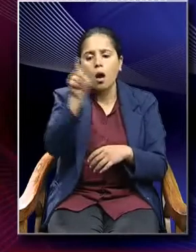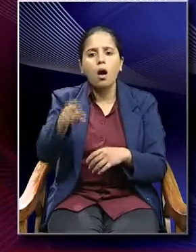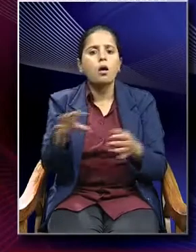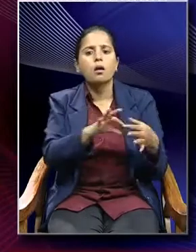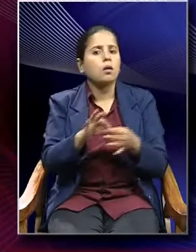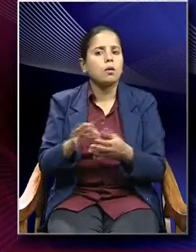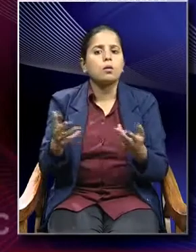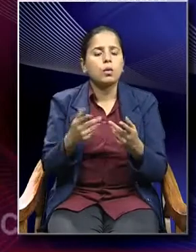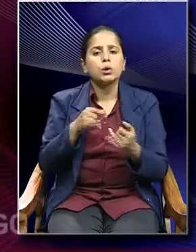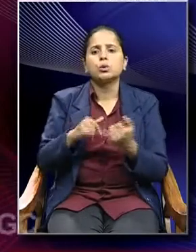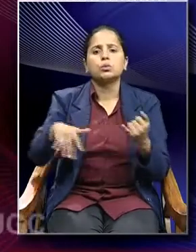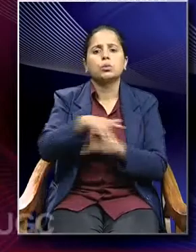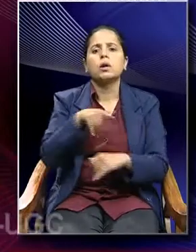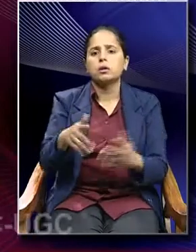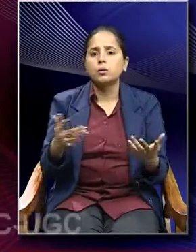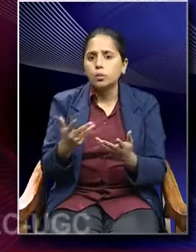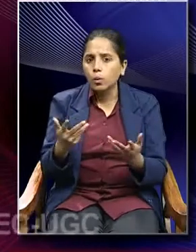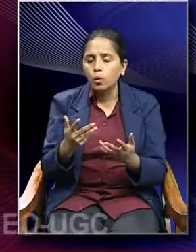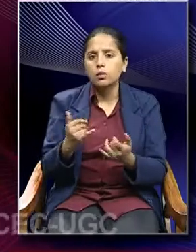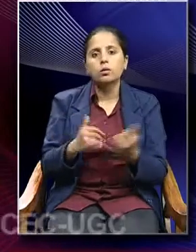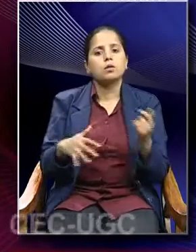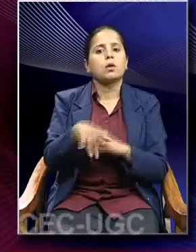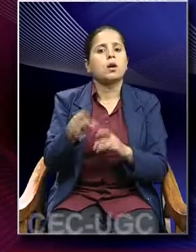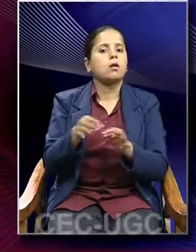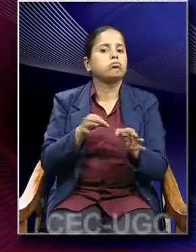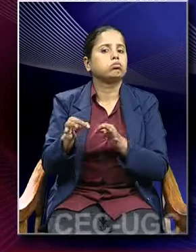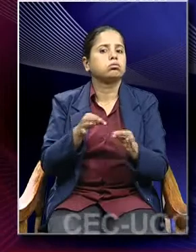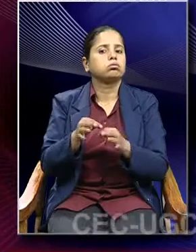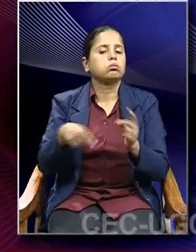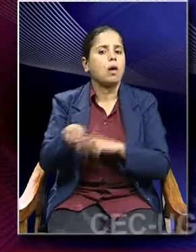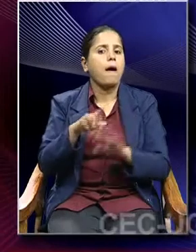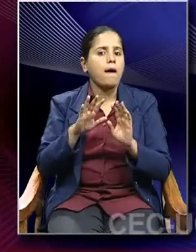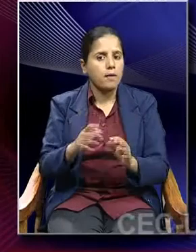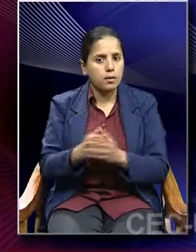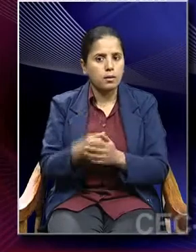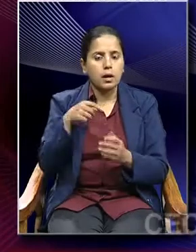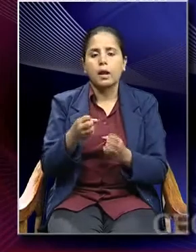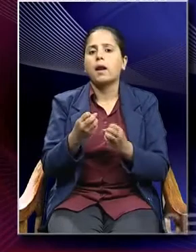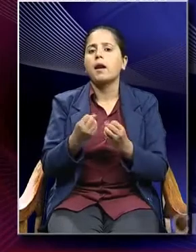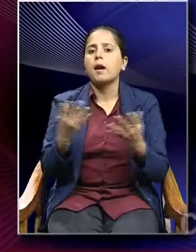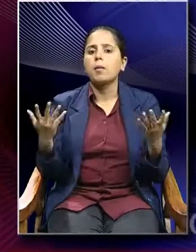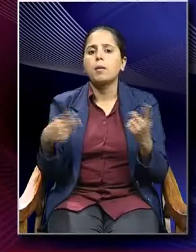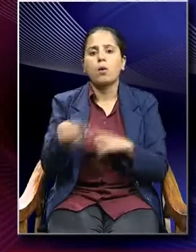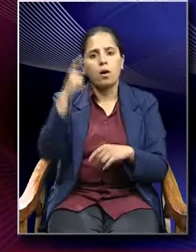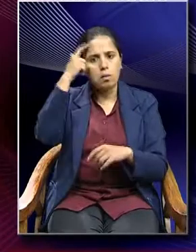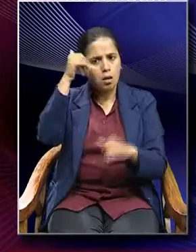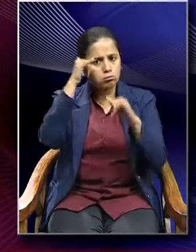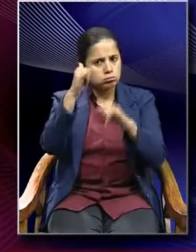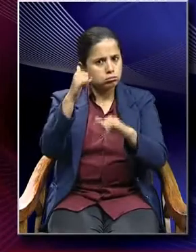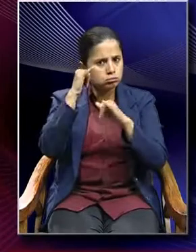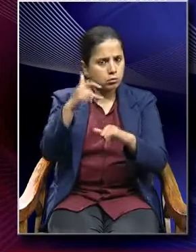is a society? A society has been defined as Gideon as number of like-minded